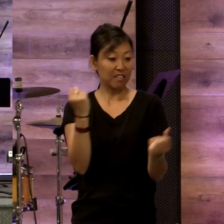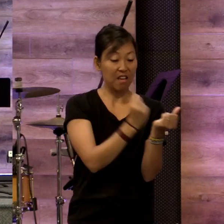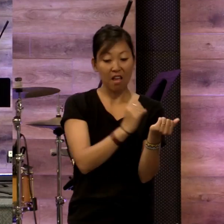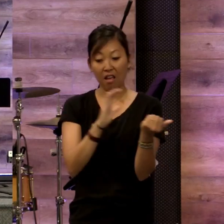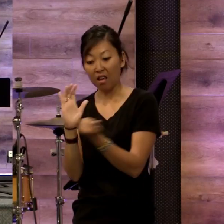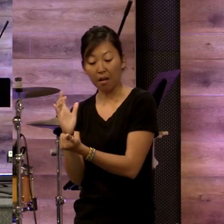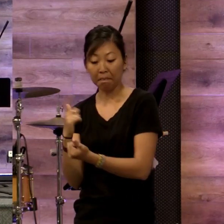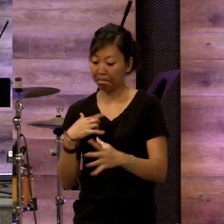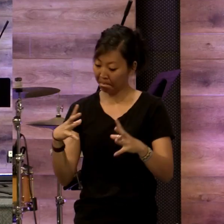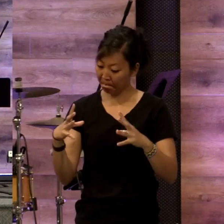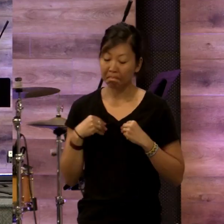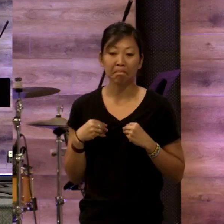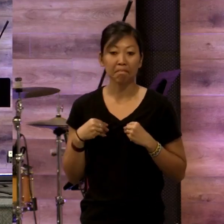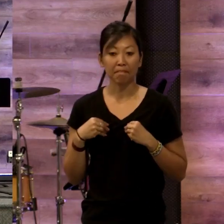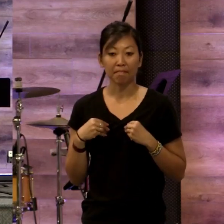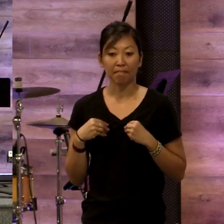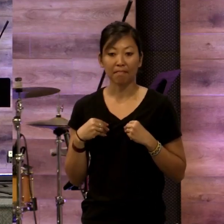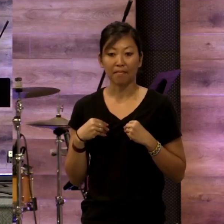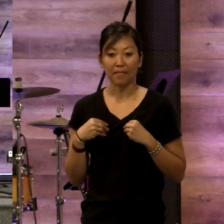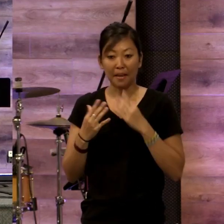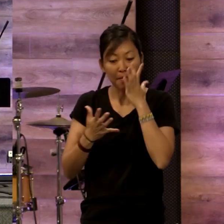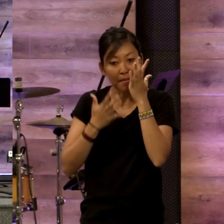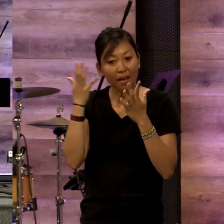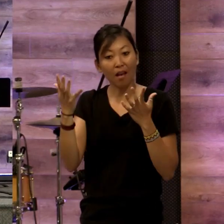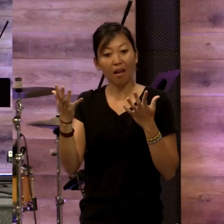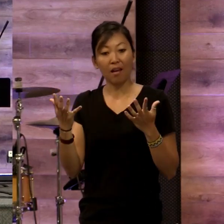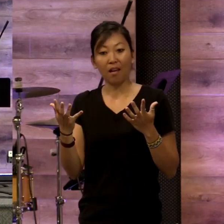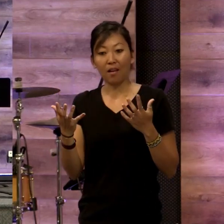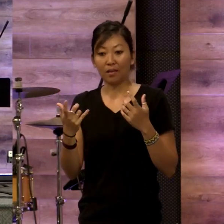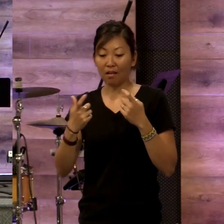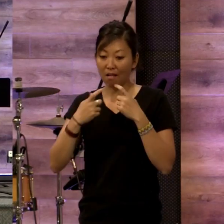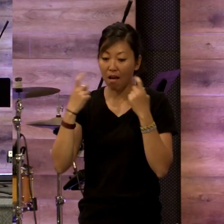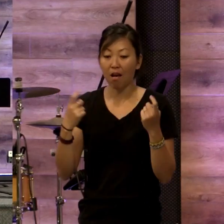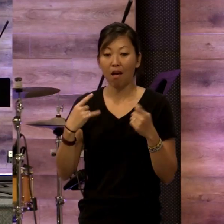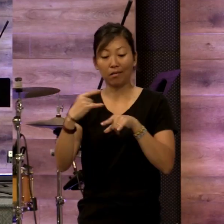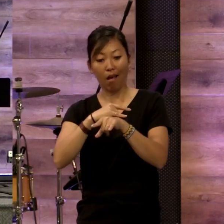died on the cross and won our salvation.